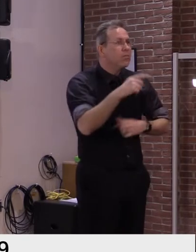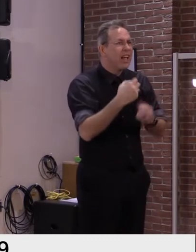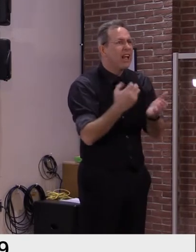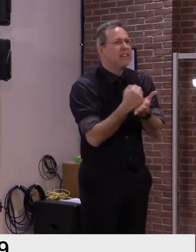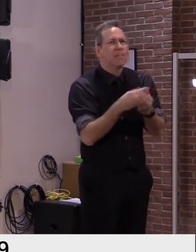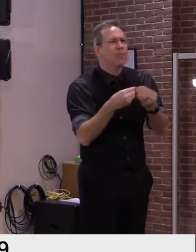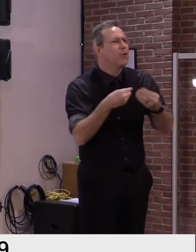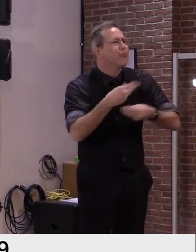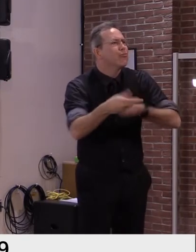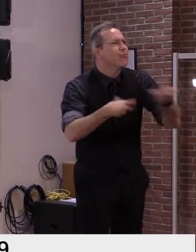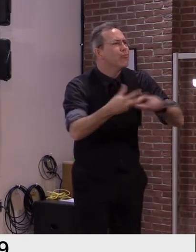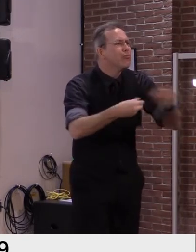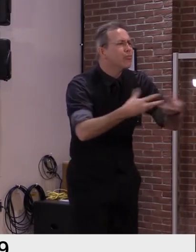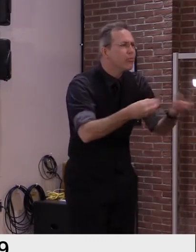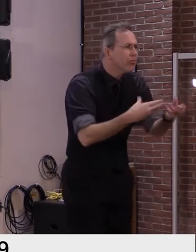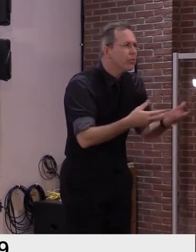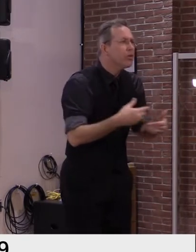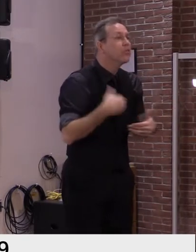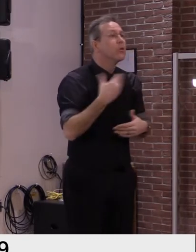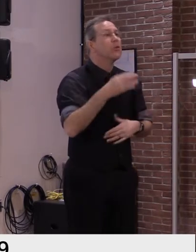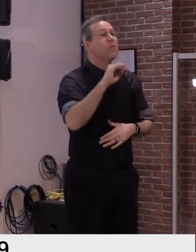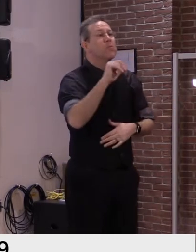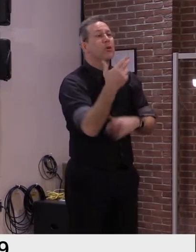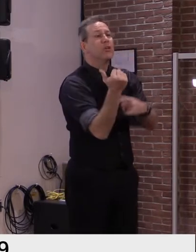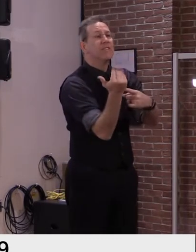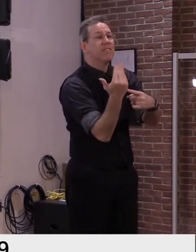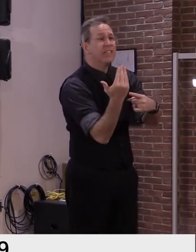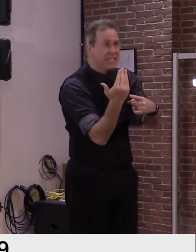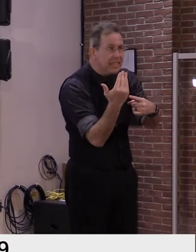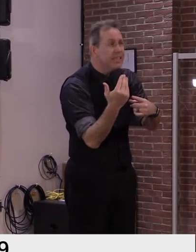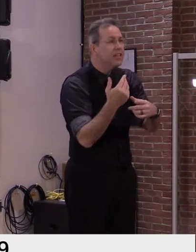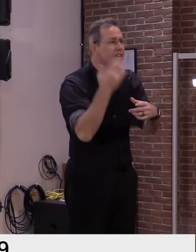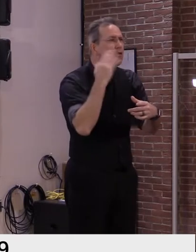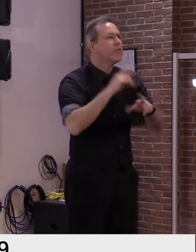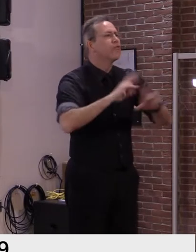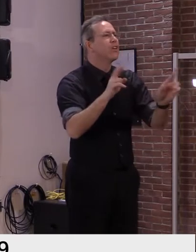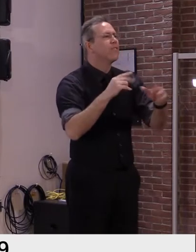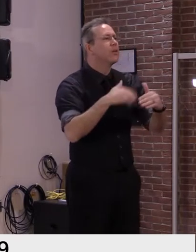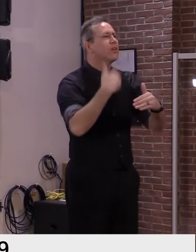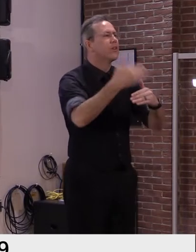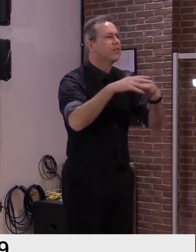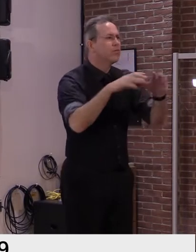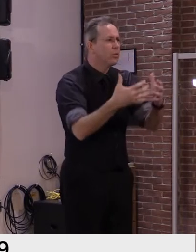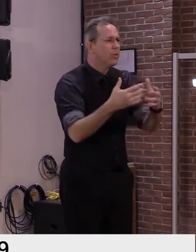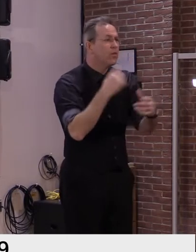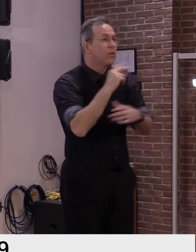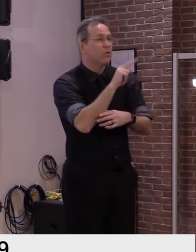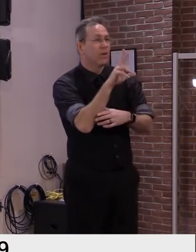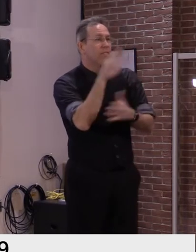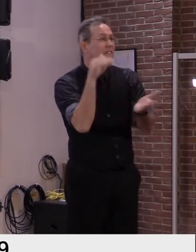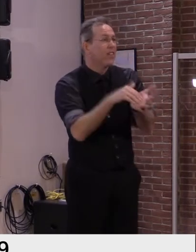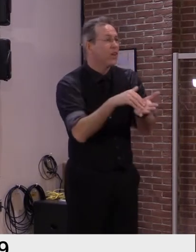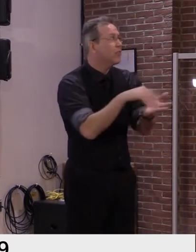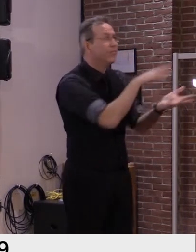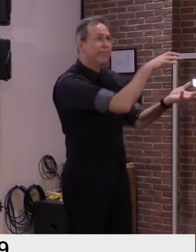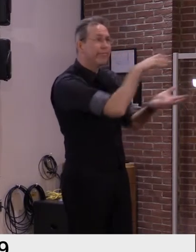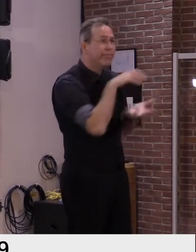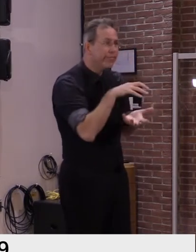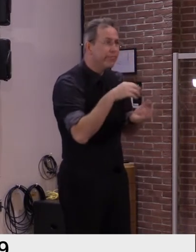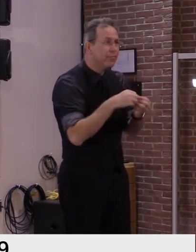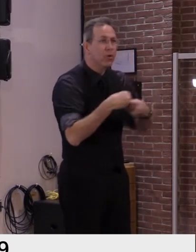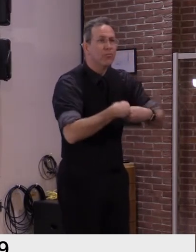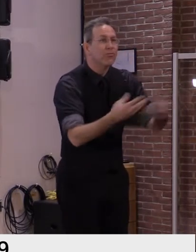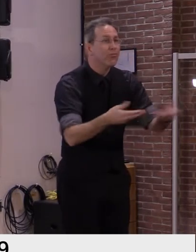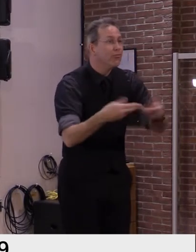we will increase our capacity to administer 25,000 first doses of vaccine per week. And by month's